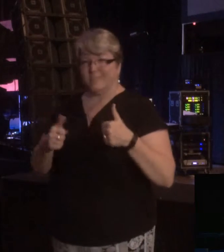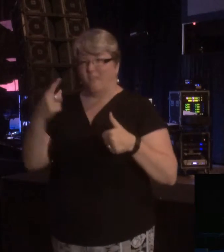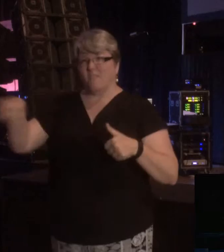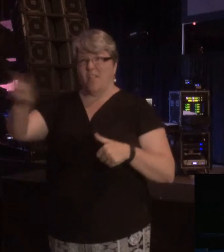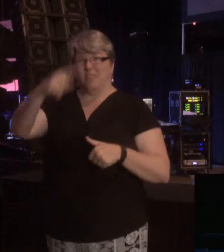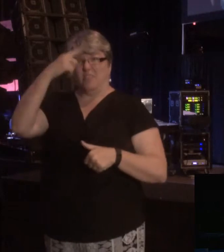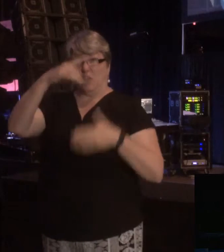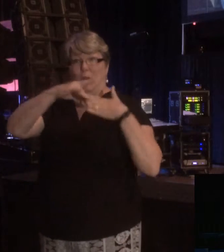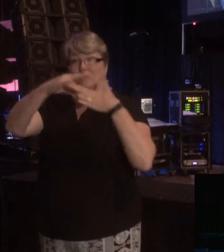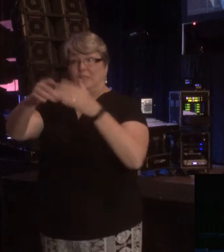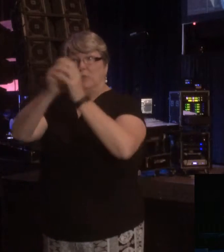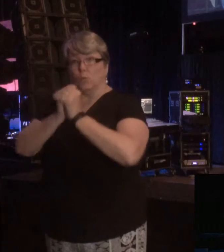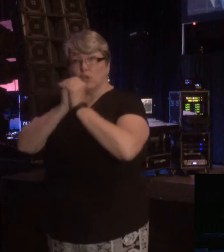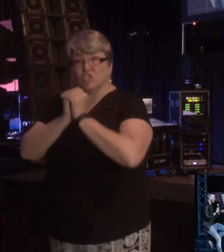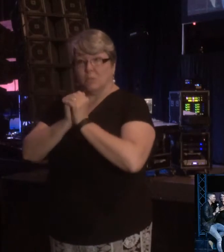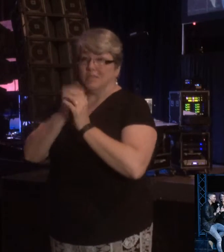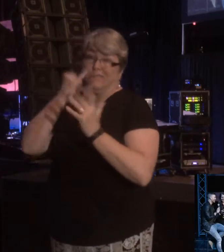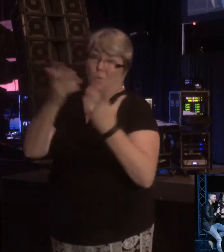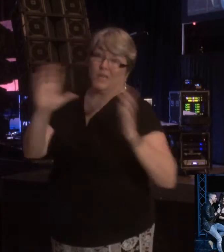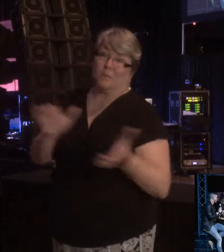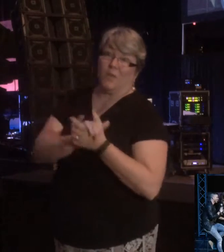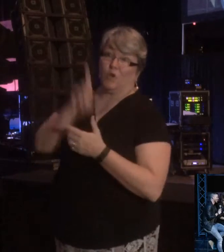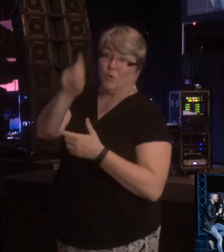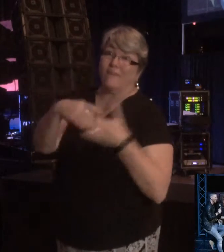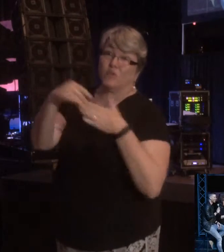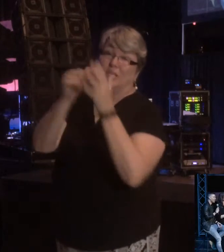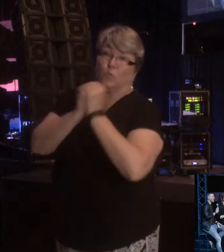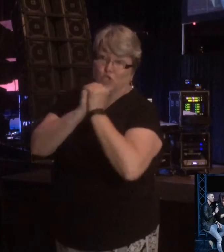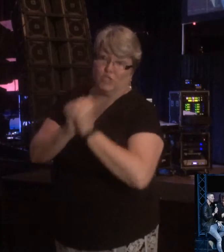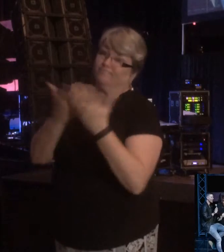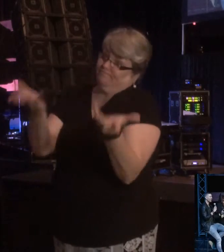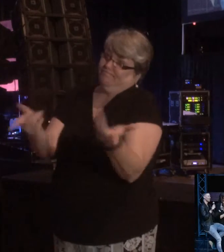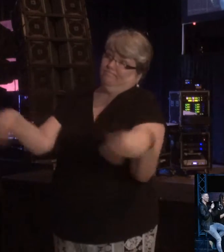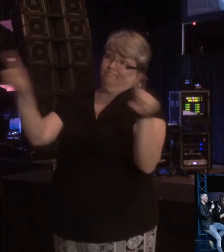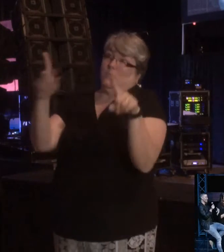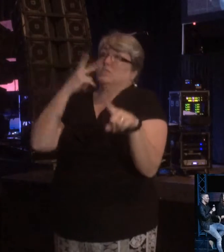to know what this guy was doing in the room. And then he spoke. He